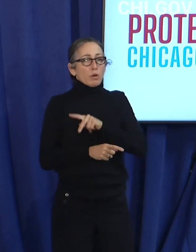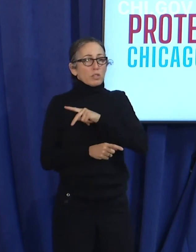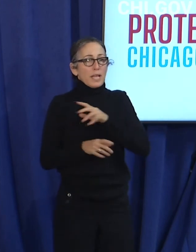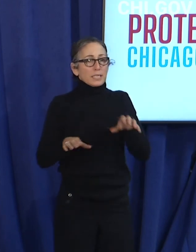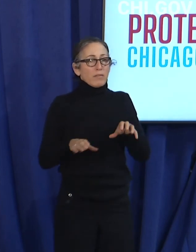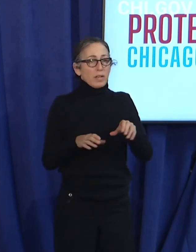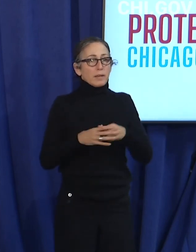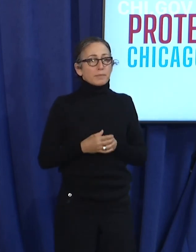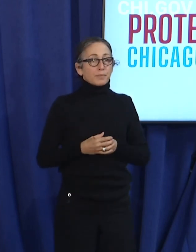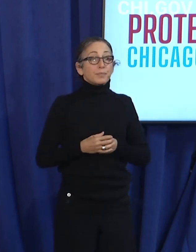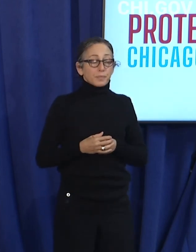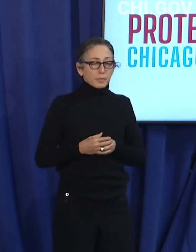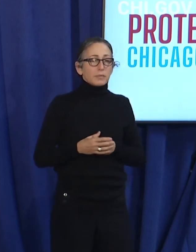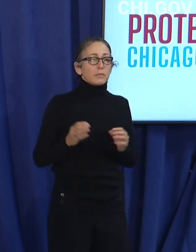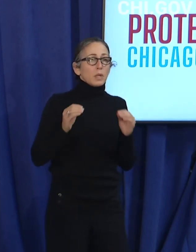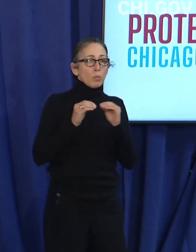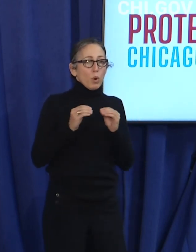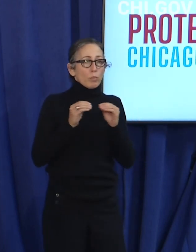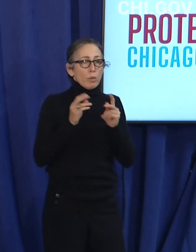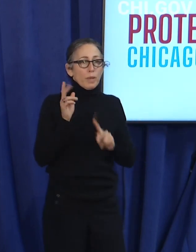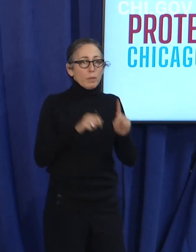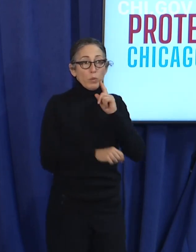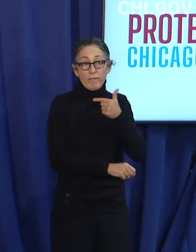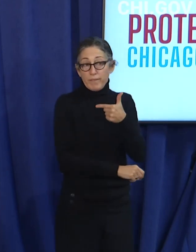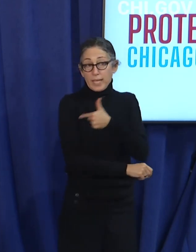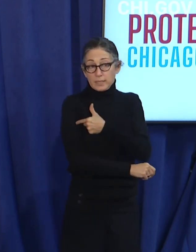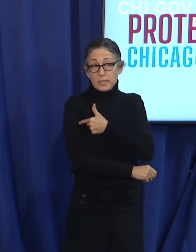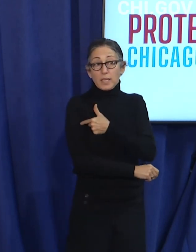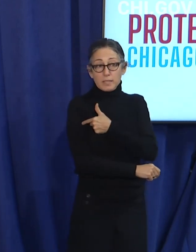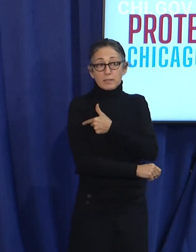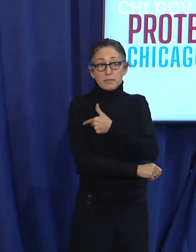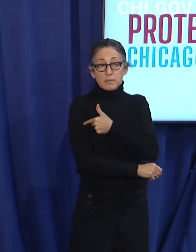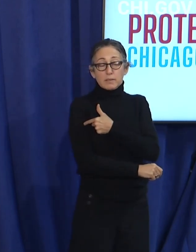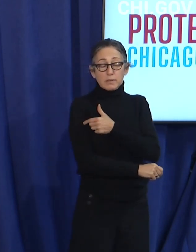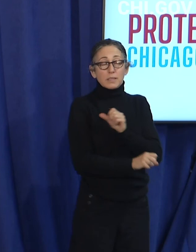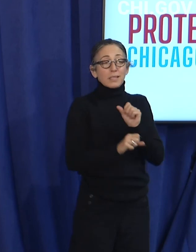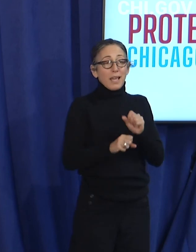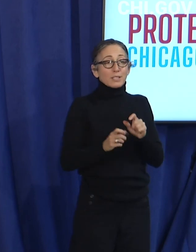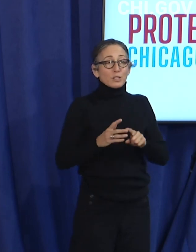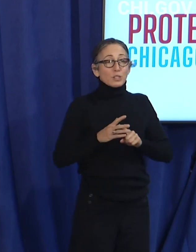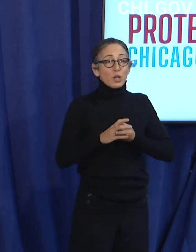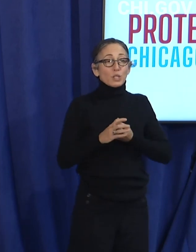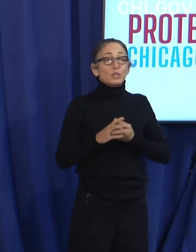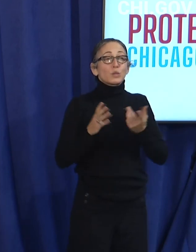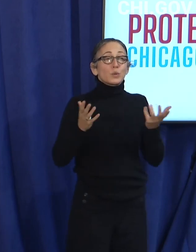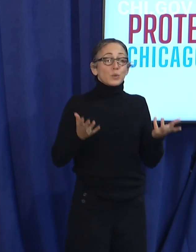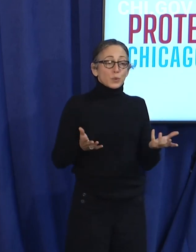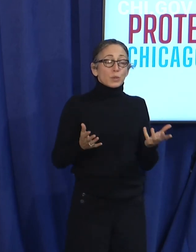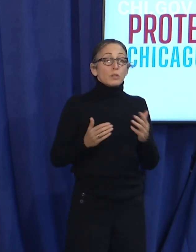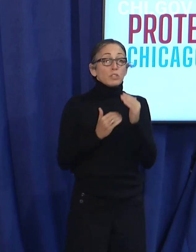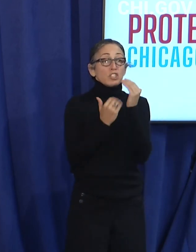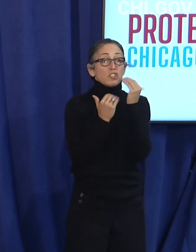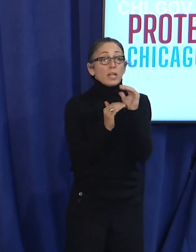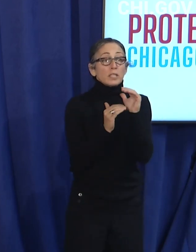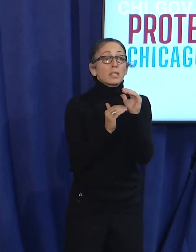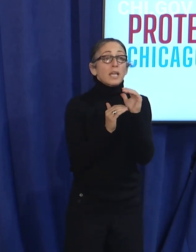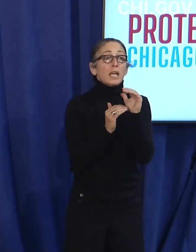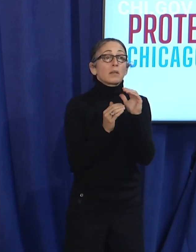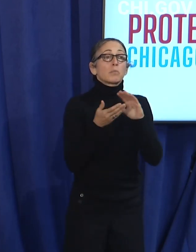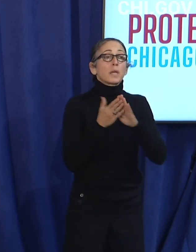have a higher percentage of the population vaccinated, we'll be able to start dialing back on some of those restrictions.